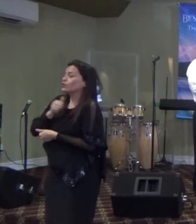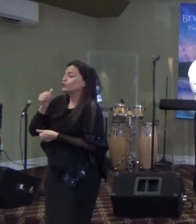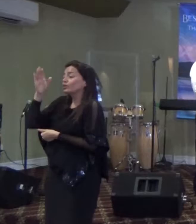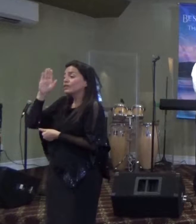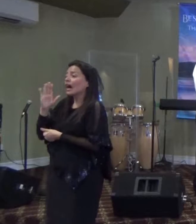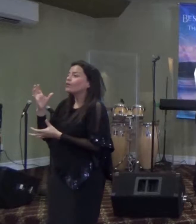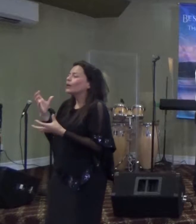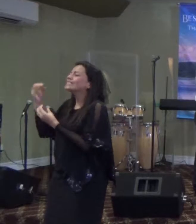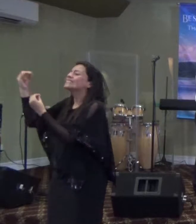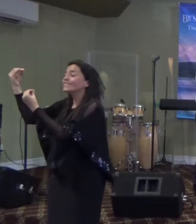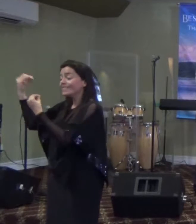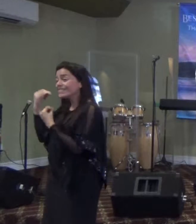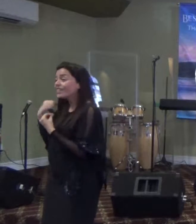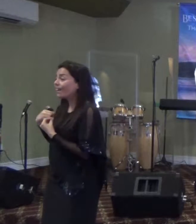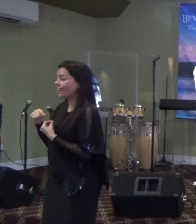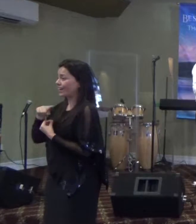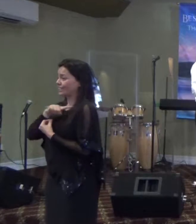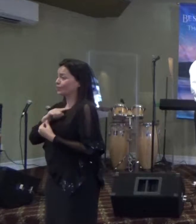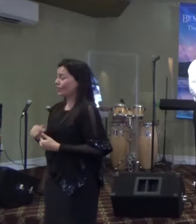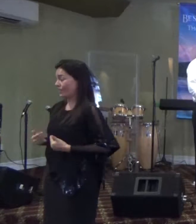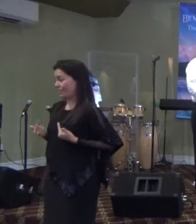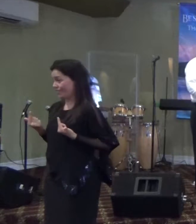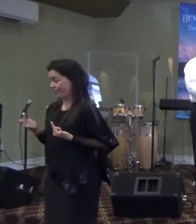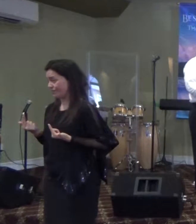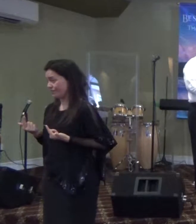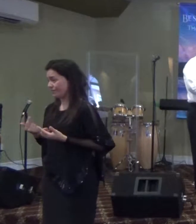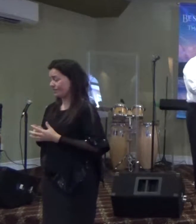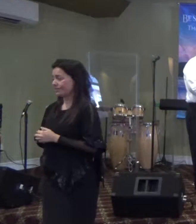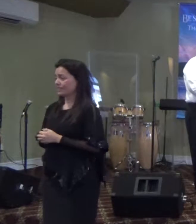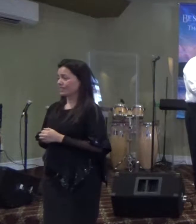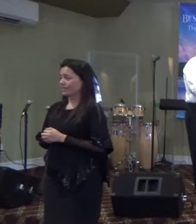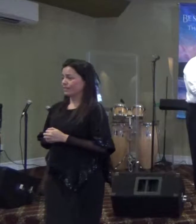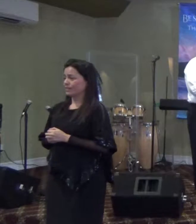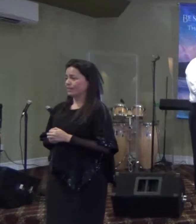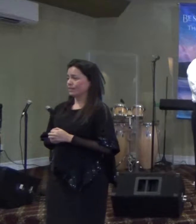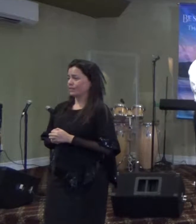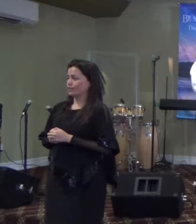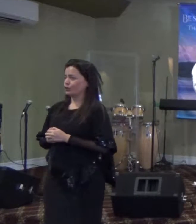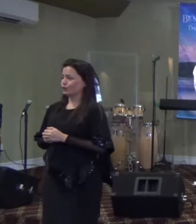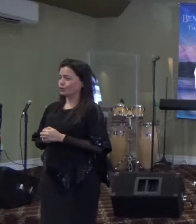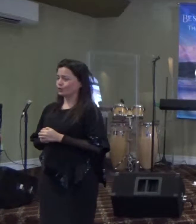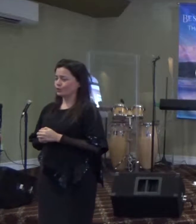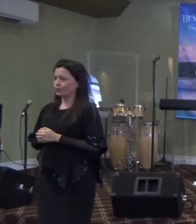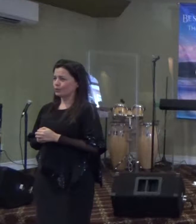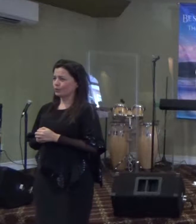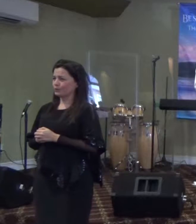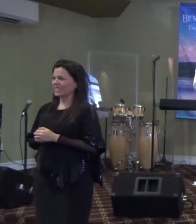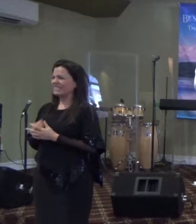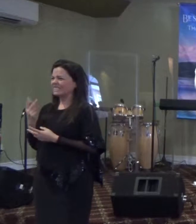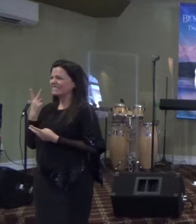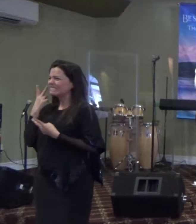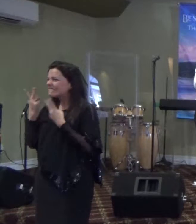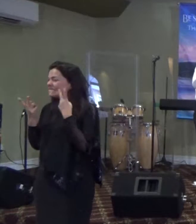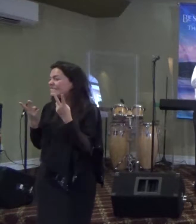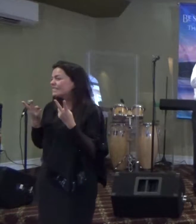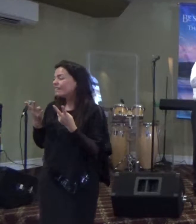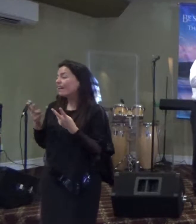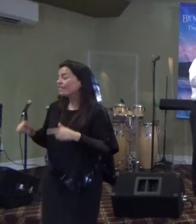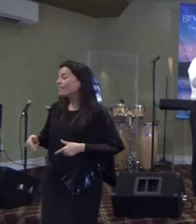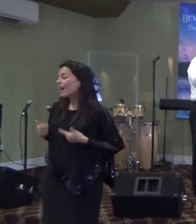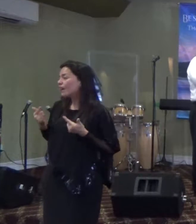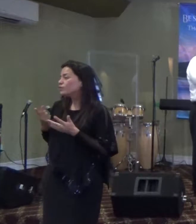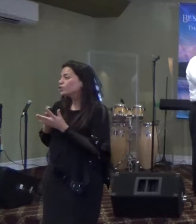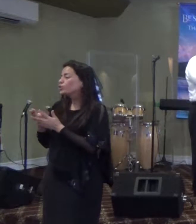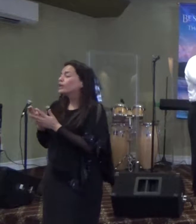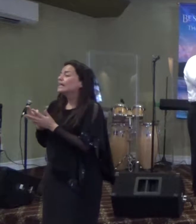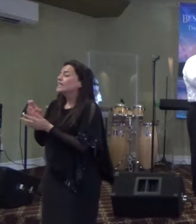enseñarnos that God wishes to teach a us vivir, to live, a ver la vida to see life desde el enfoque de from Cristo. the